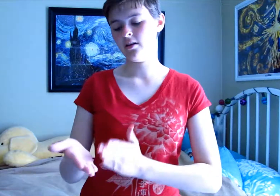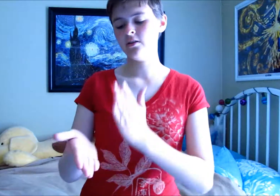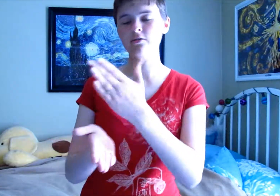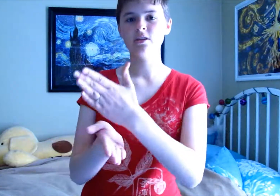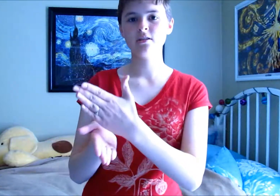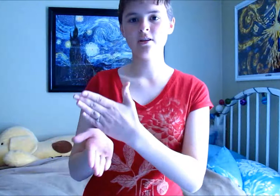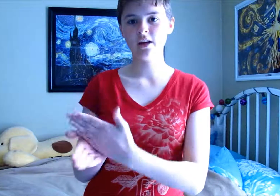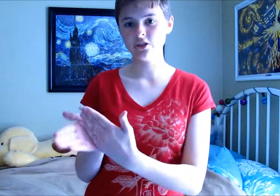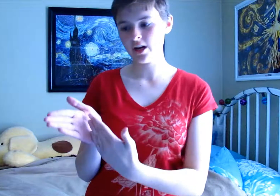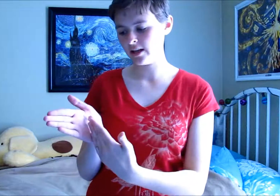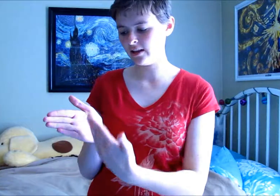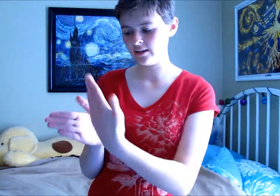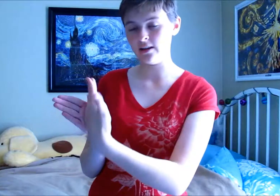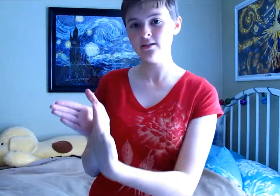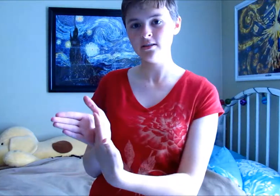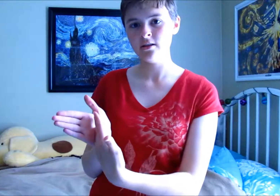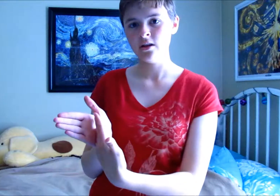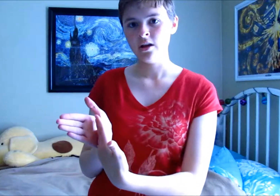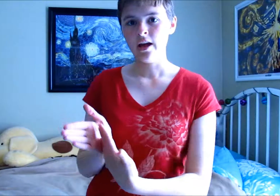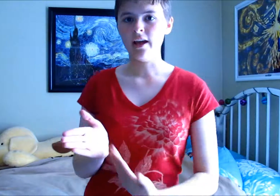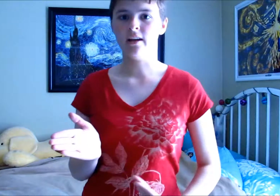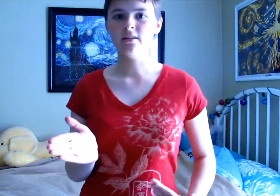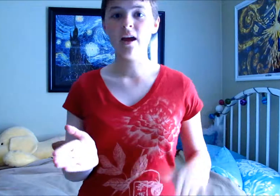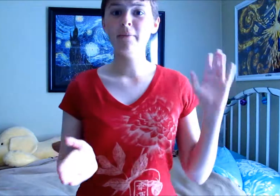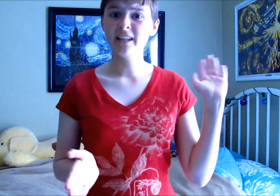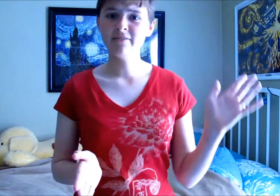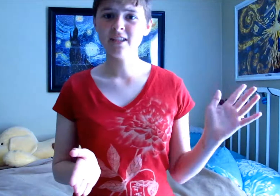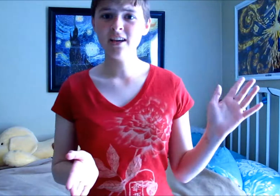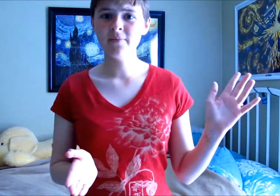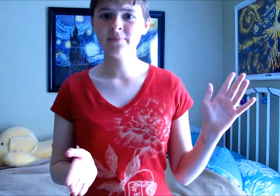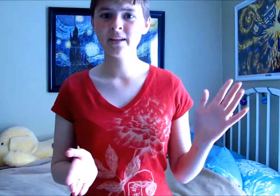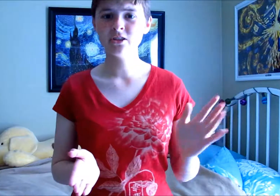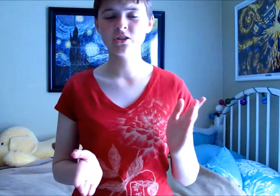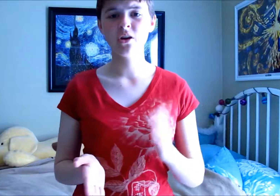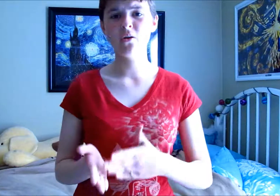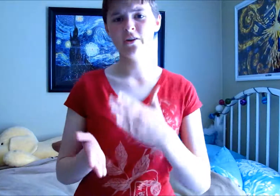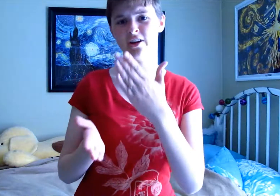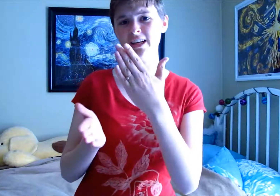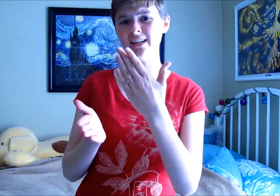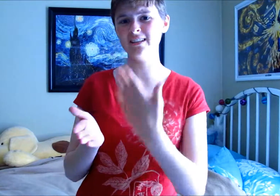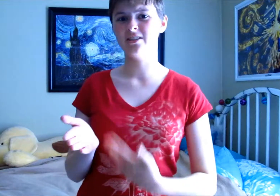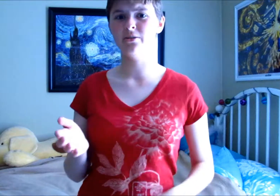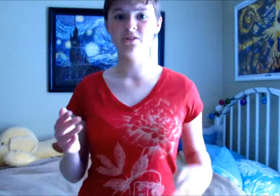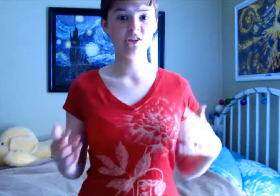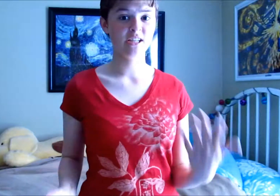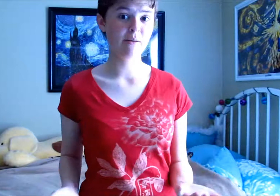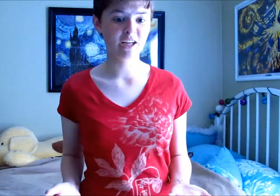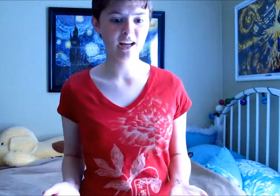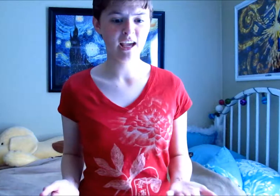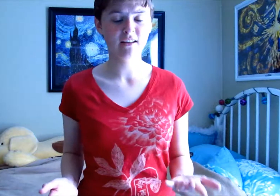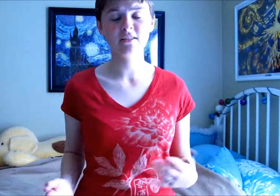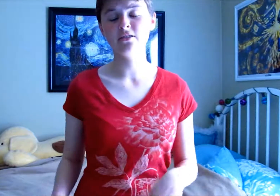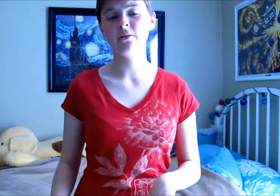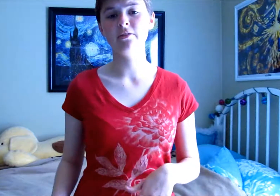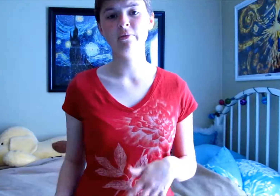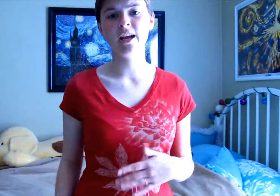you just cut your hand like this. And I'm a lefty, so you're going to need to use your dominant hand. So if you're